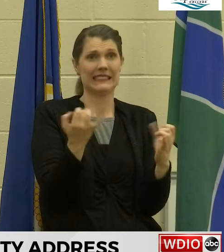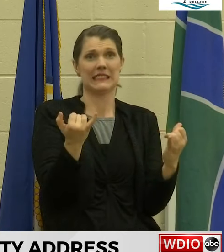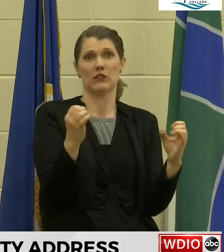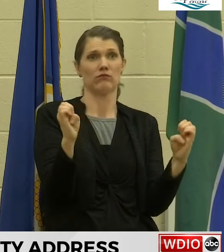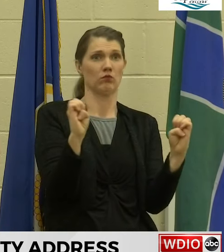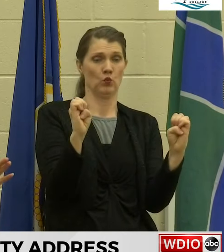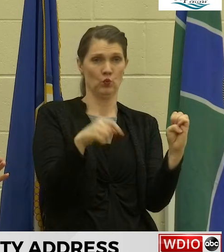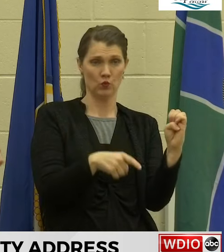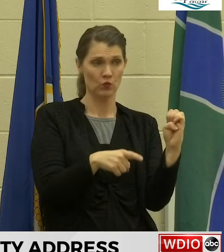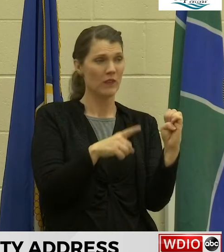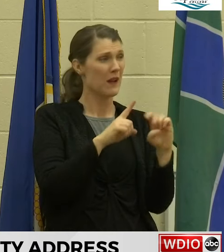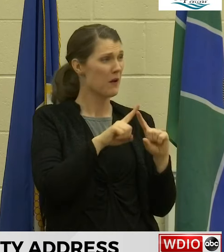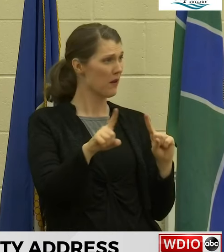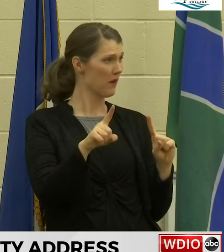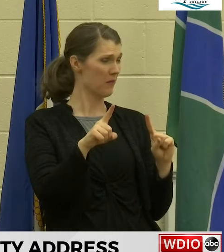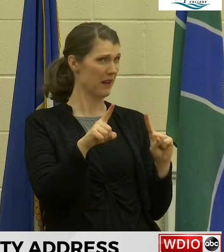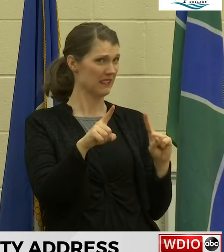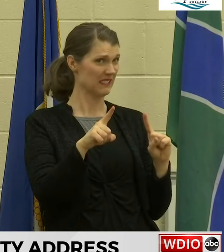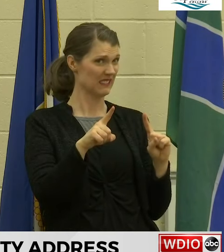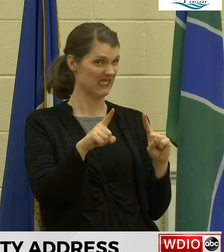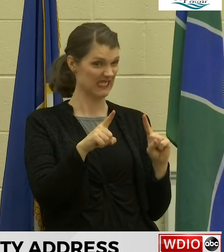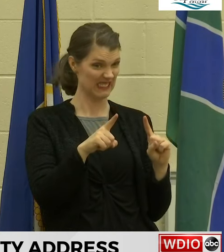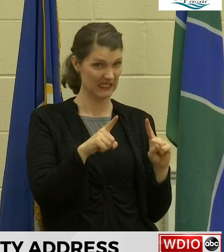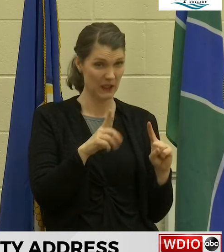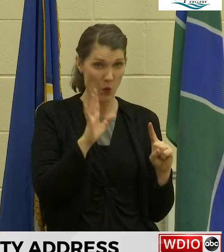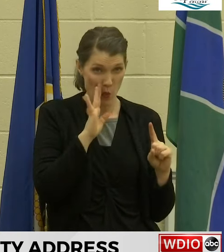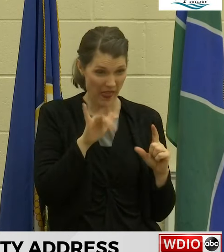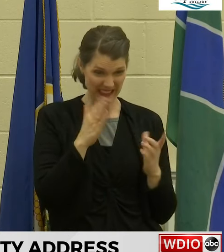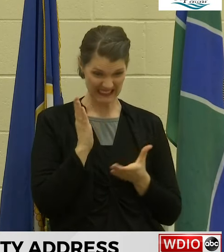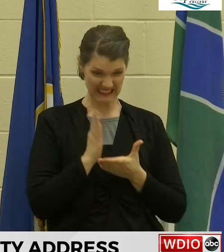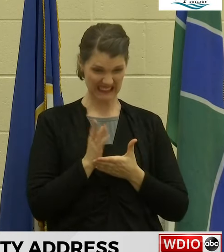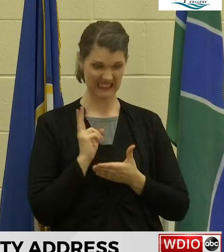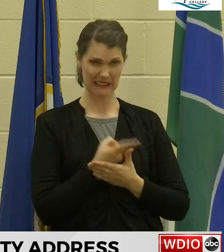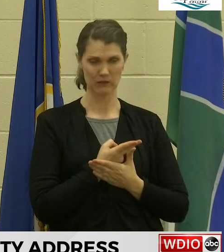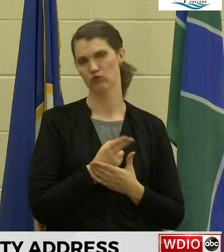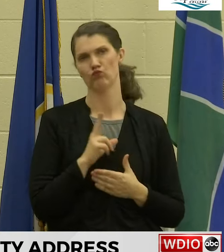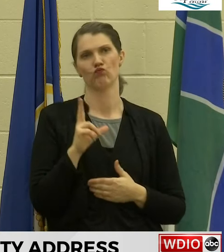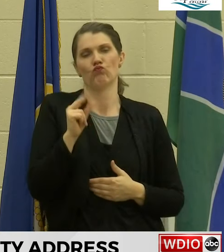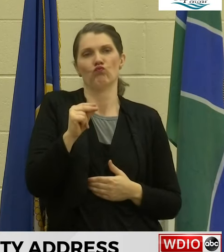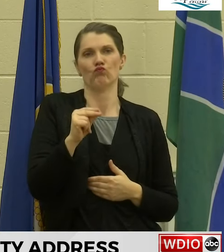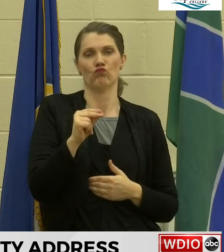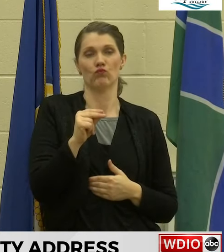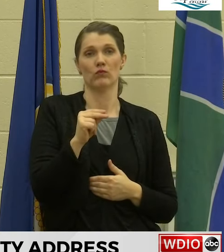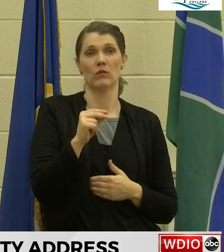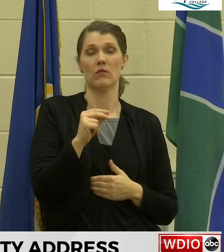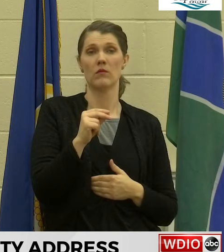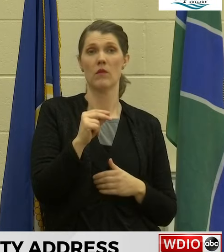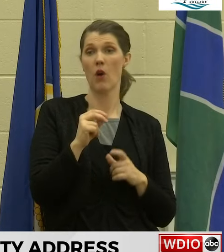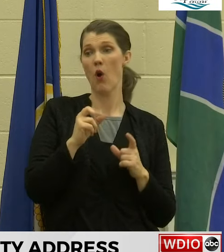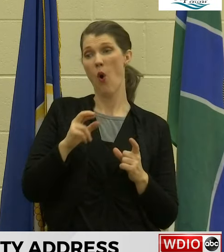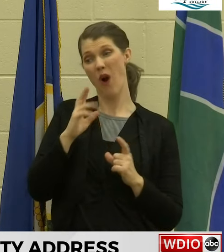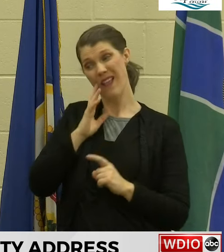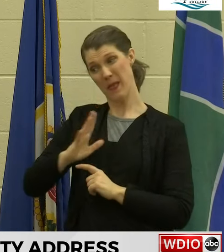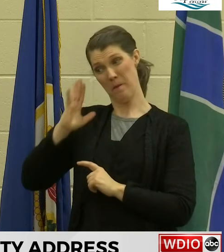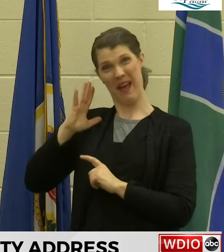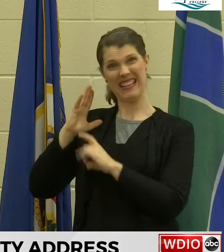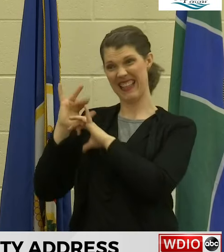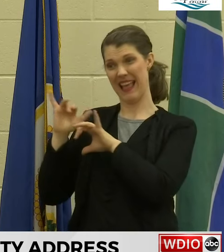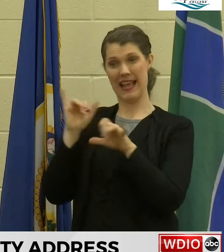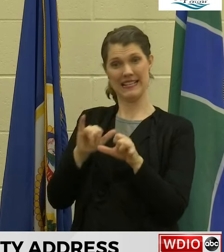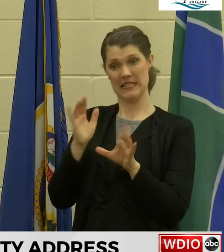cannot let barriers derail us. Nor can we simply replicate what we've done in the